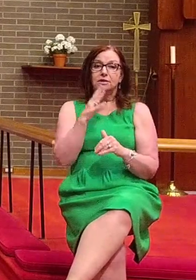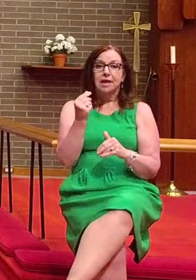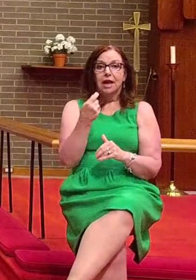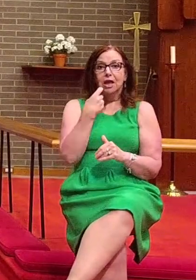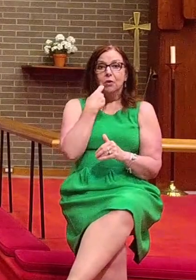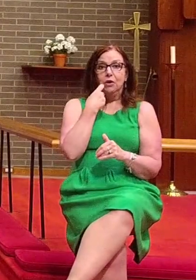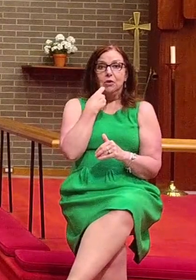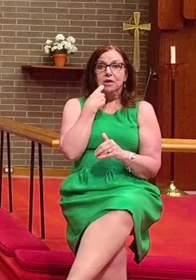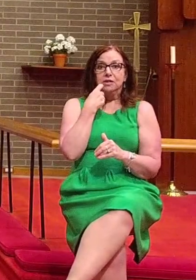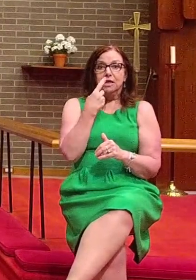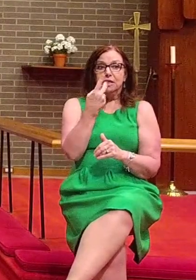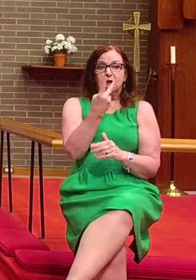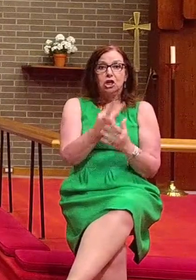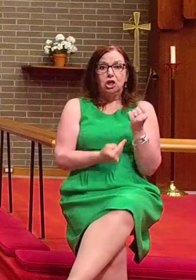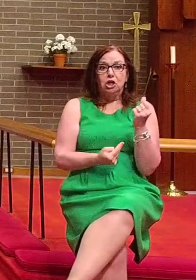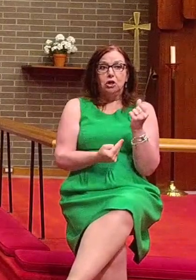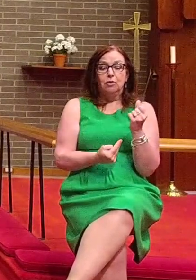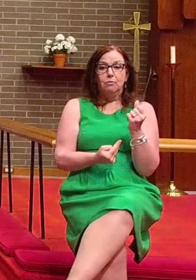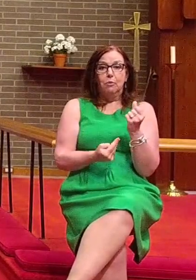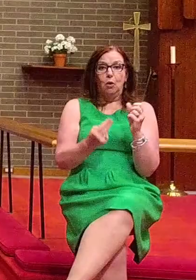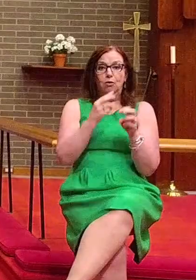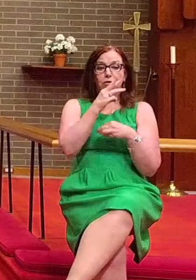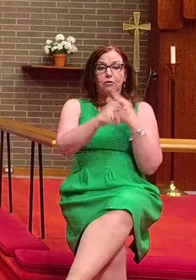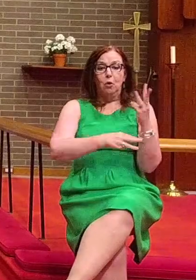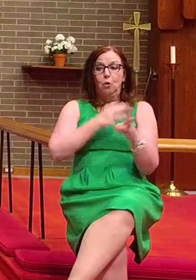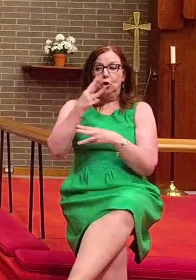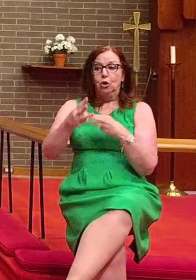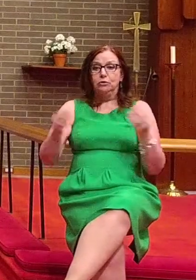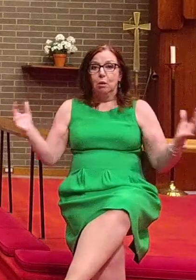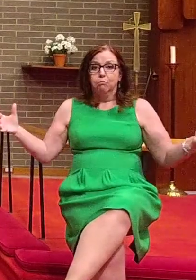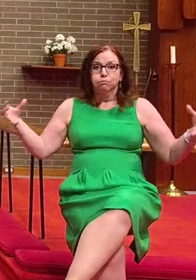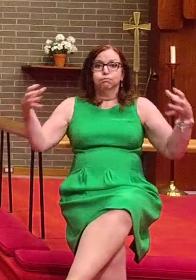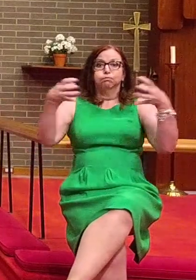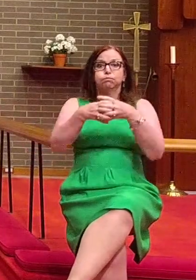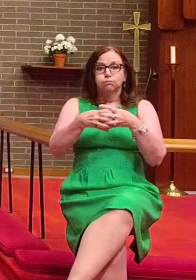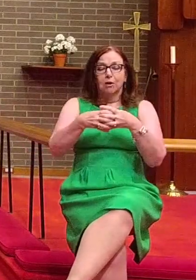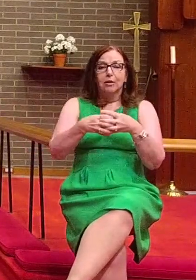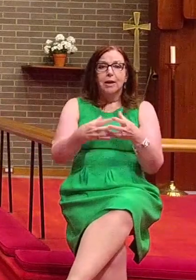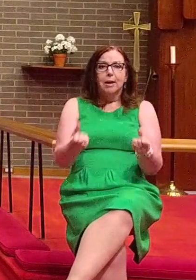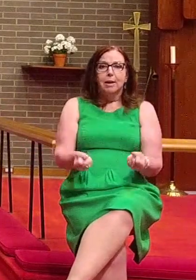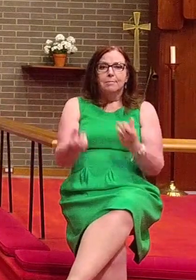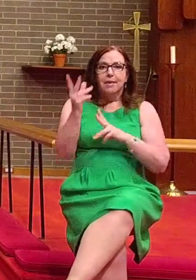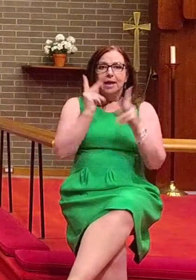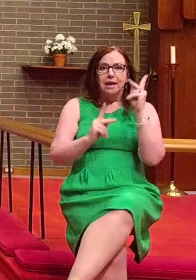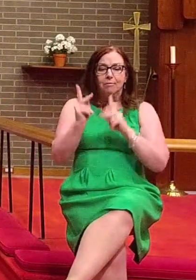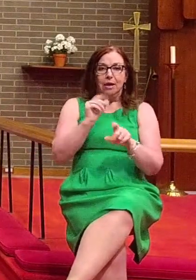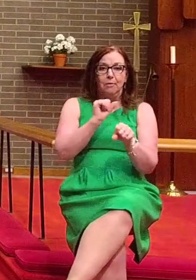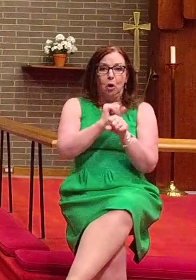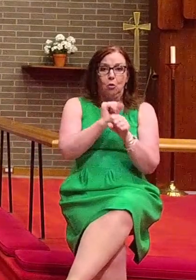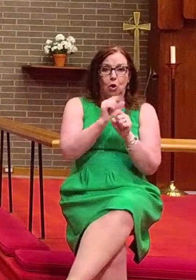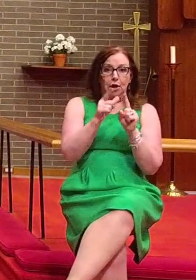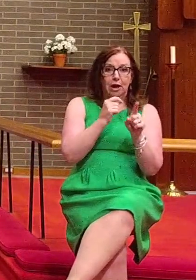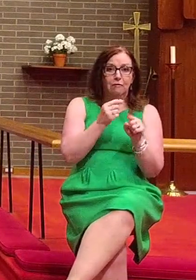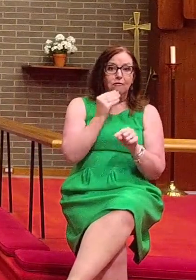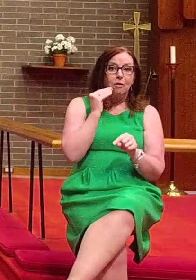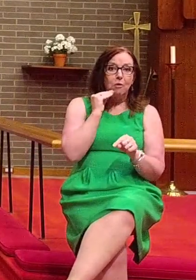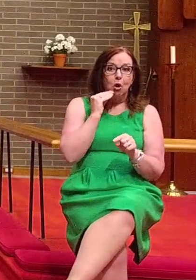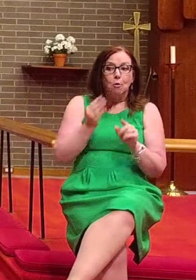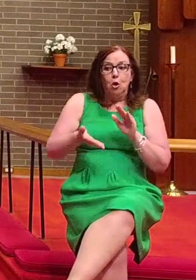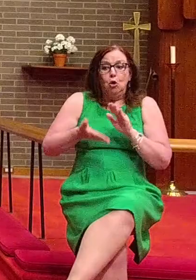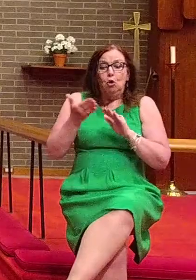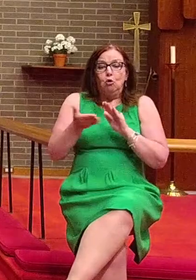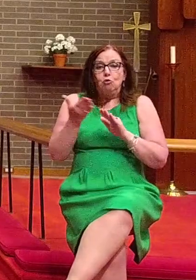lately, haven't we? Where many people are working from home and running their home from